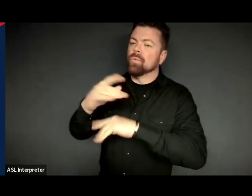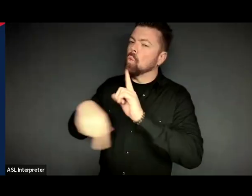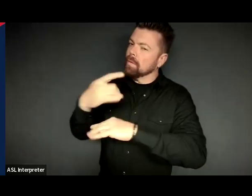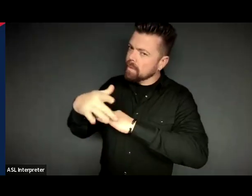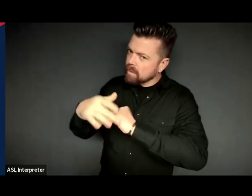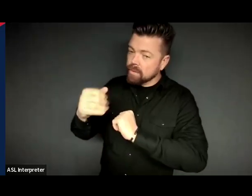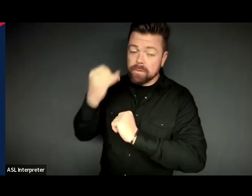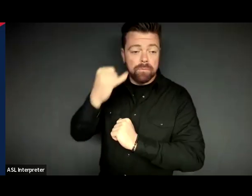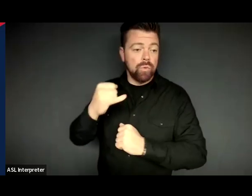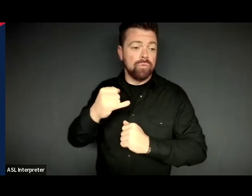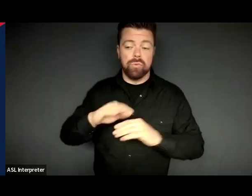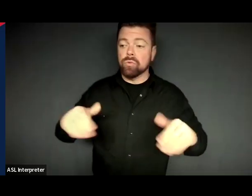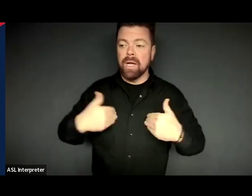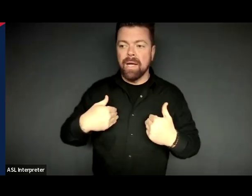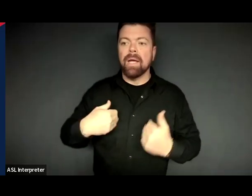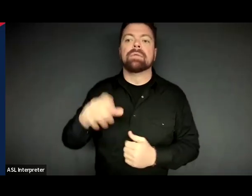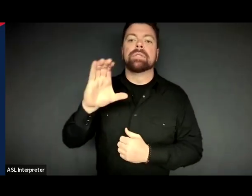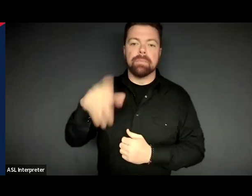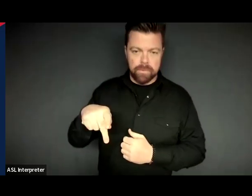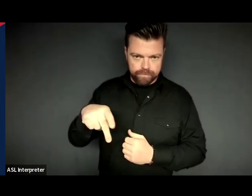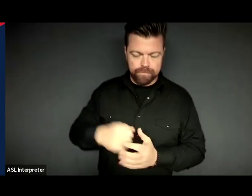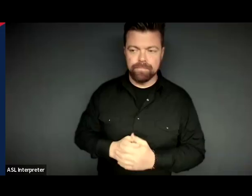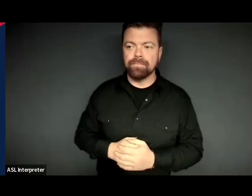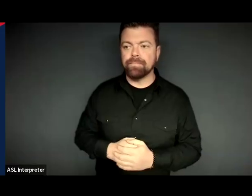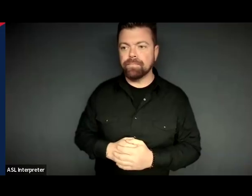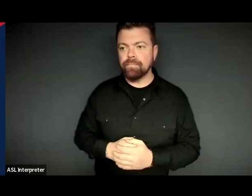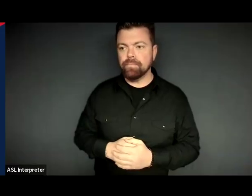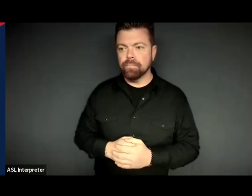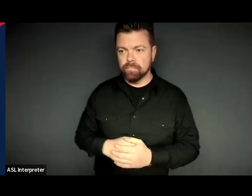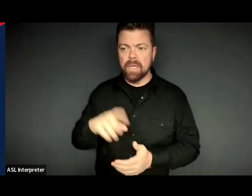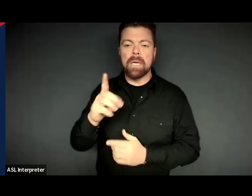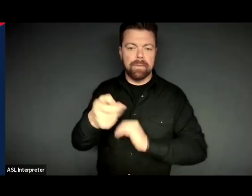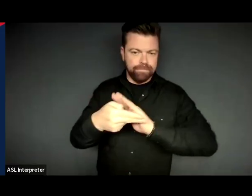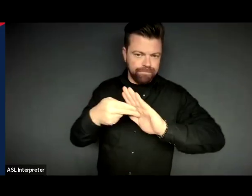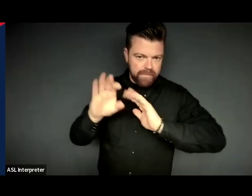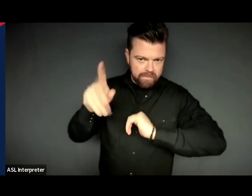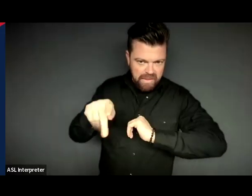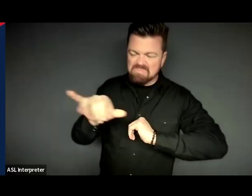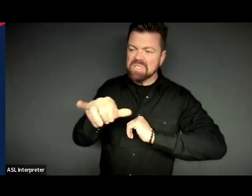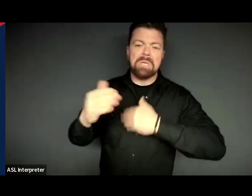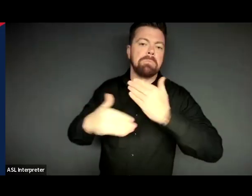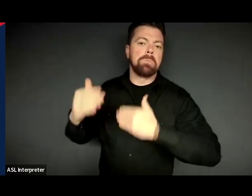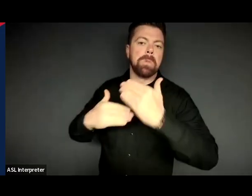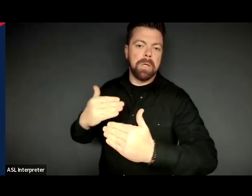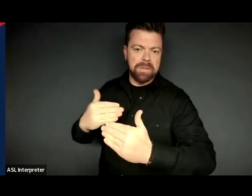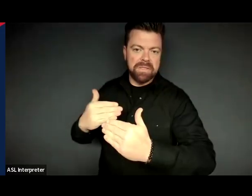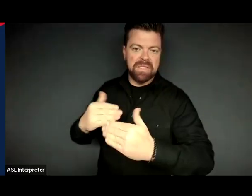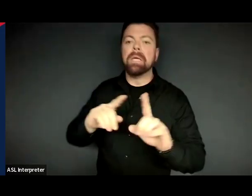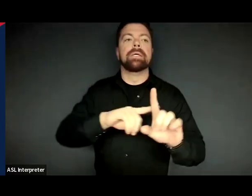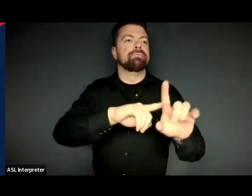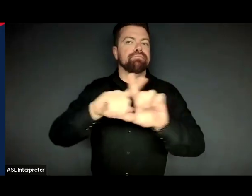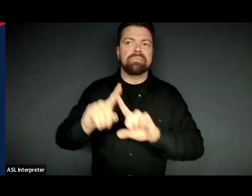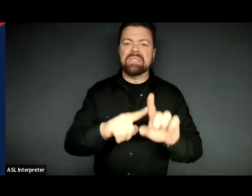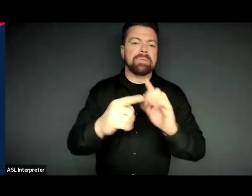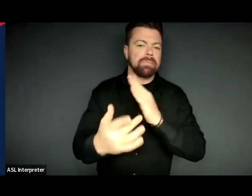with cerebral palsy, but it's the same process. They're different devices, so they work